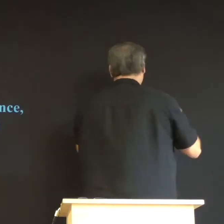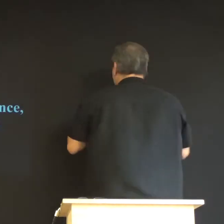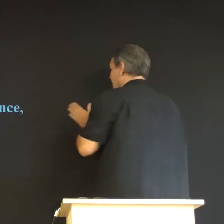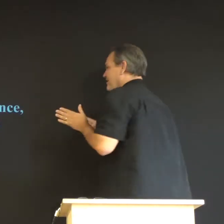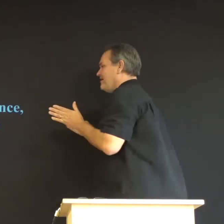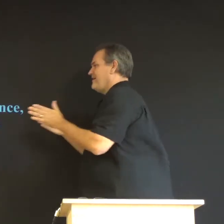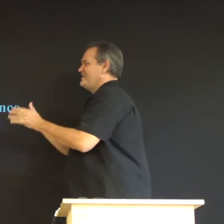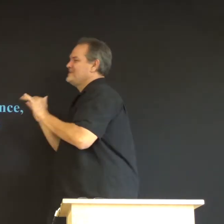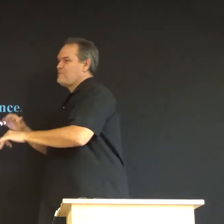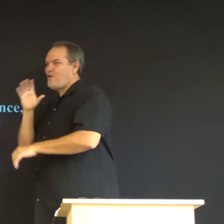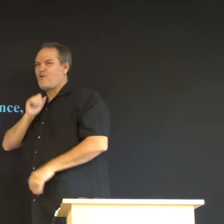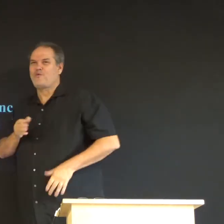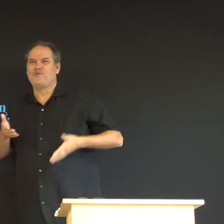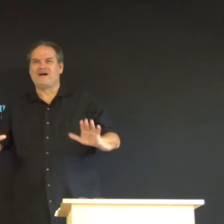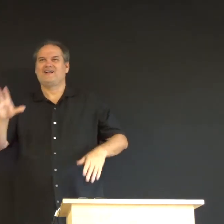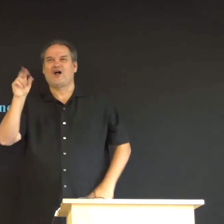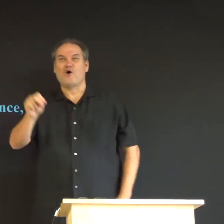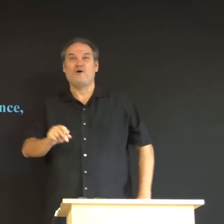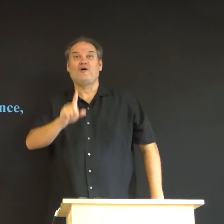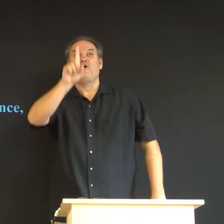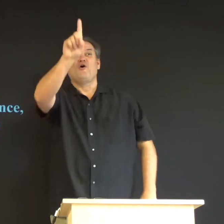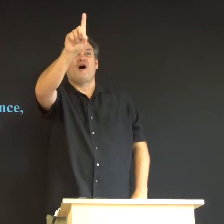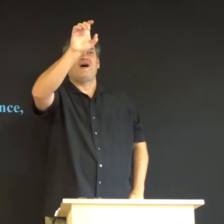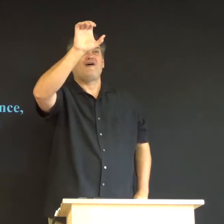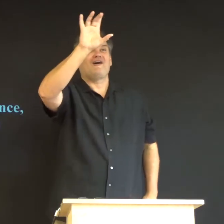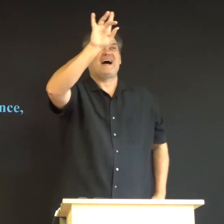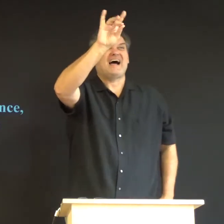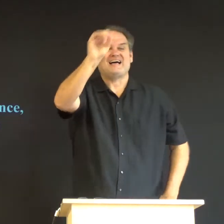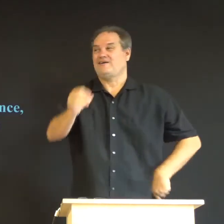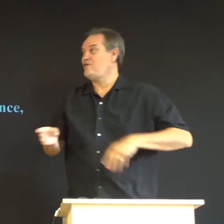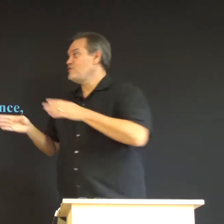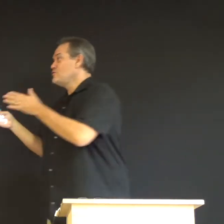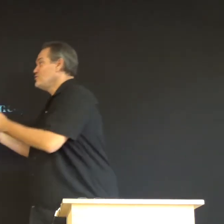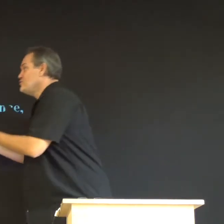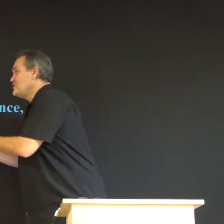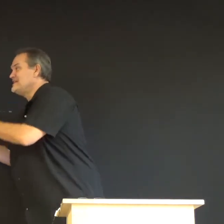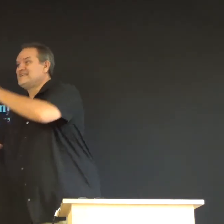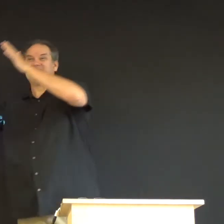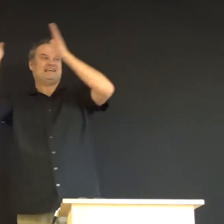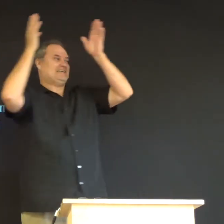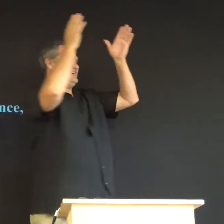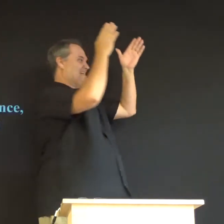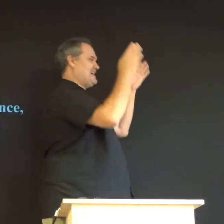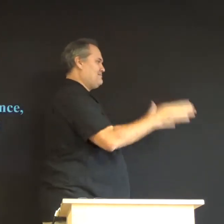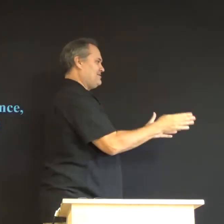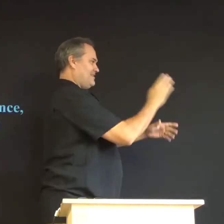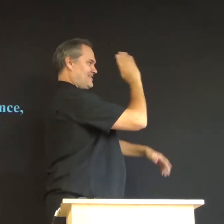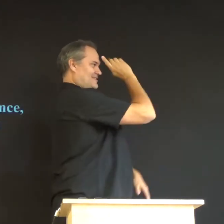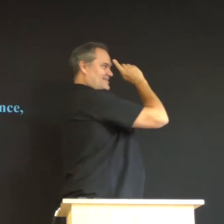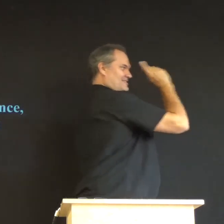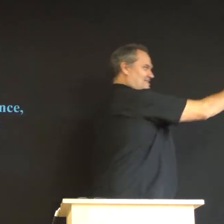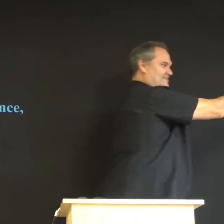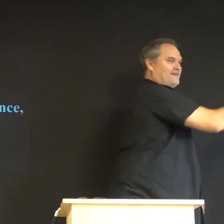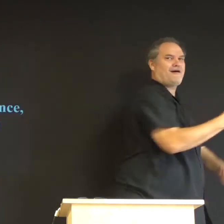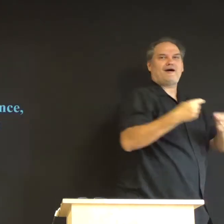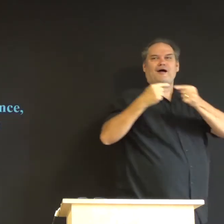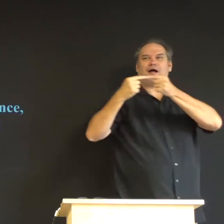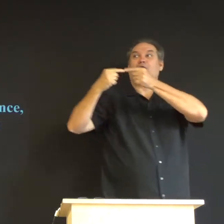A 360 going back to your old way. Now, 180. Turn around and go in out of the